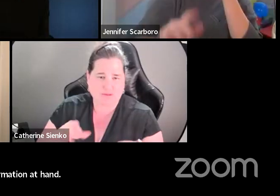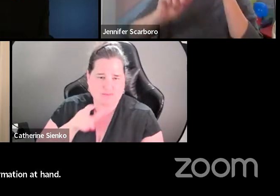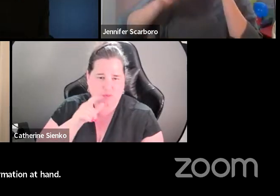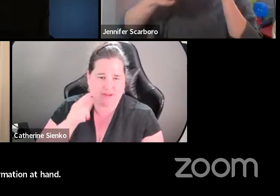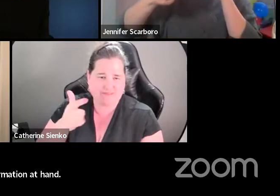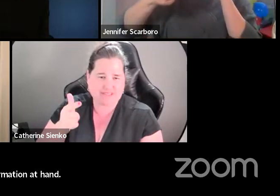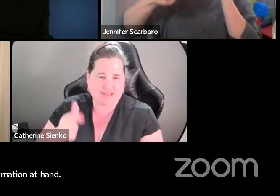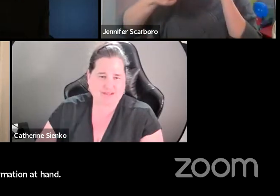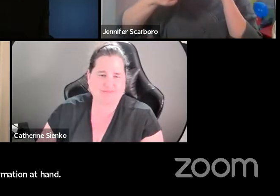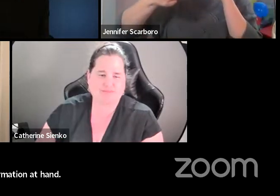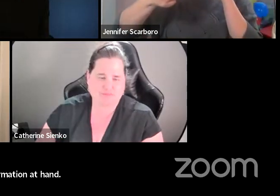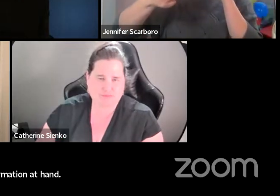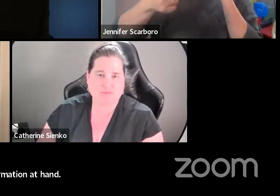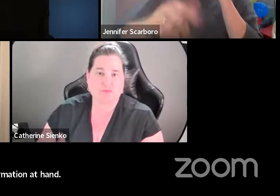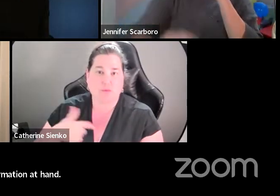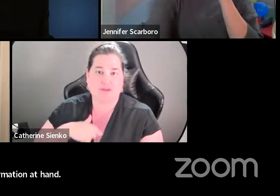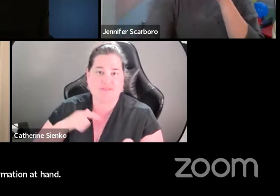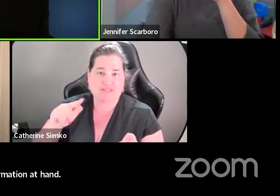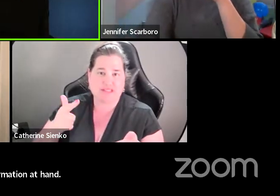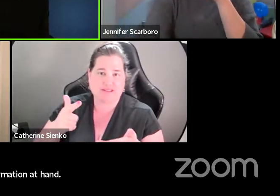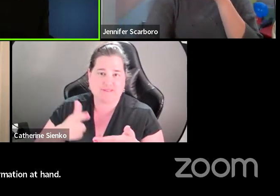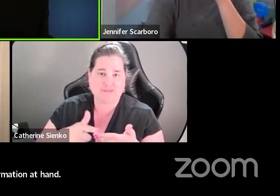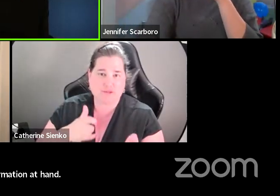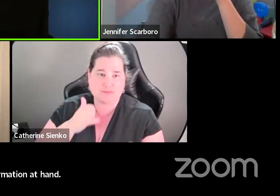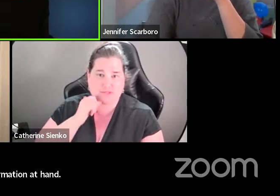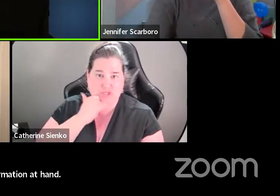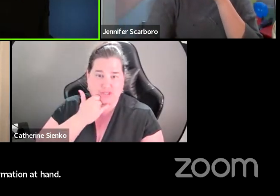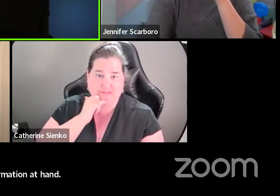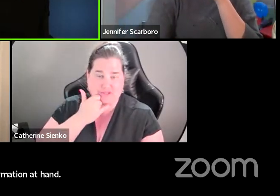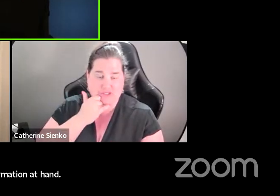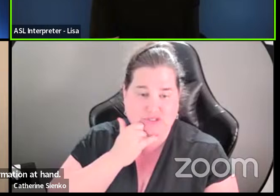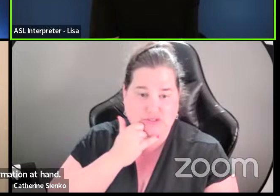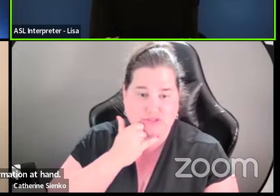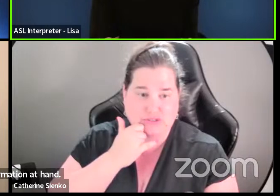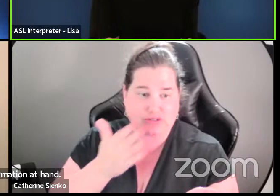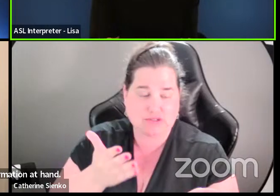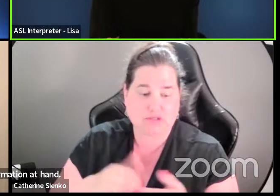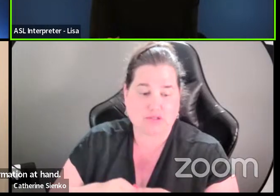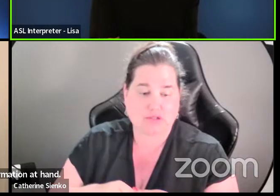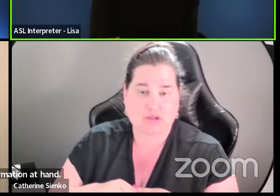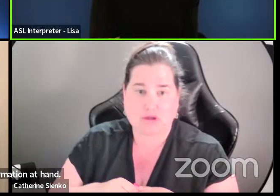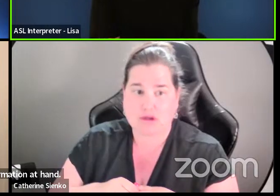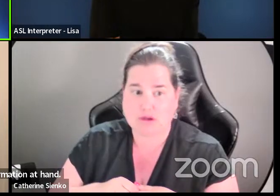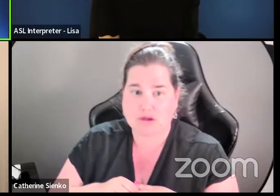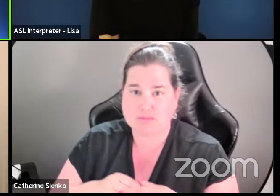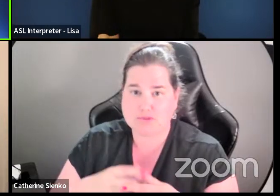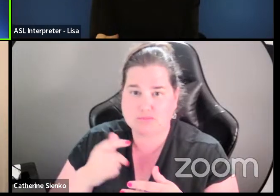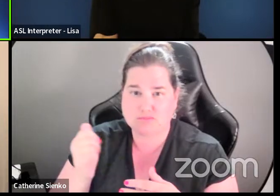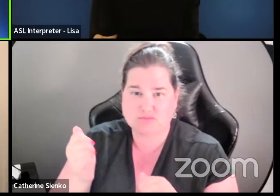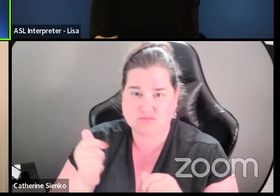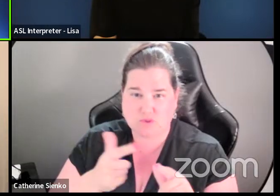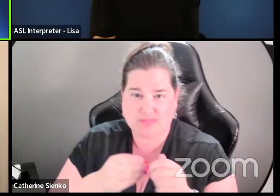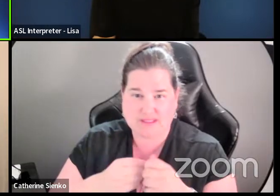Thank you. We have a motion on the floor. Commissioner Scarborough seconds. Commissioner